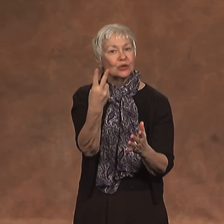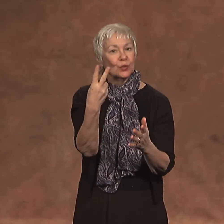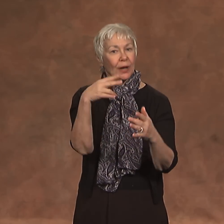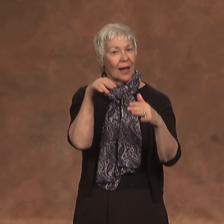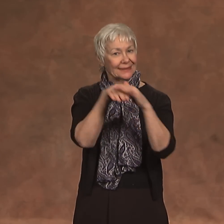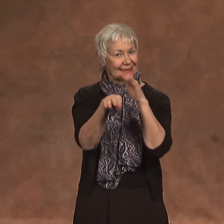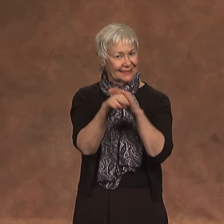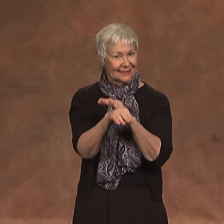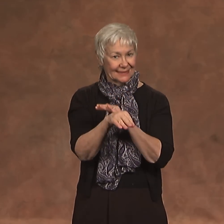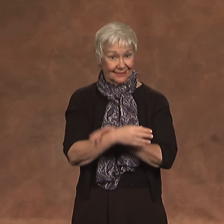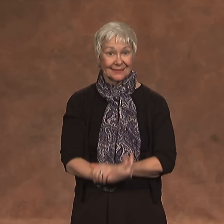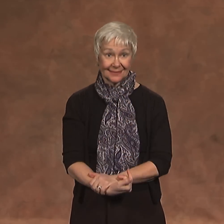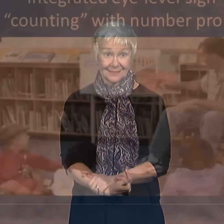gain information.